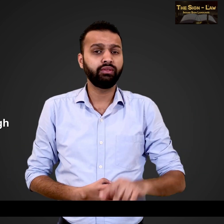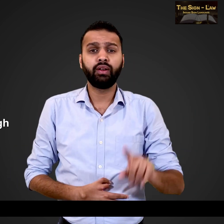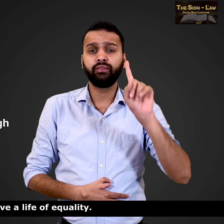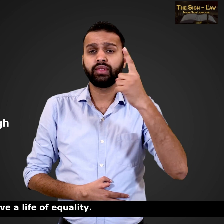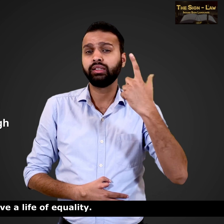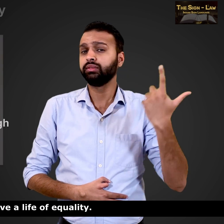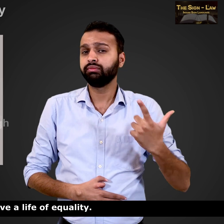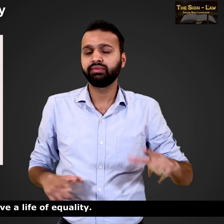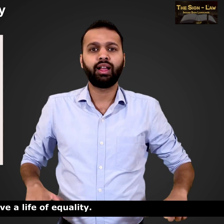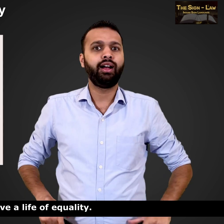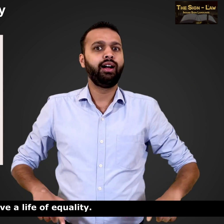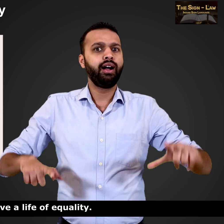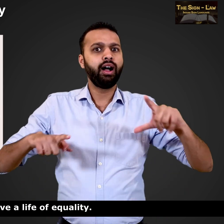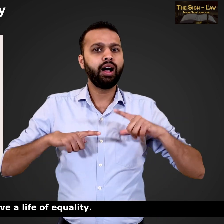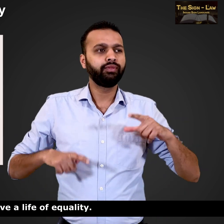The right to live a life of equality.